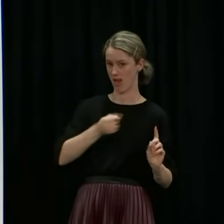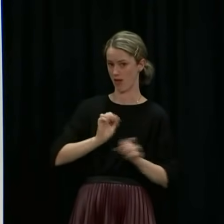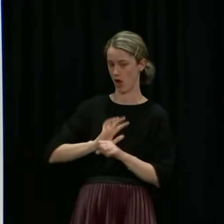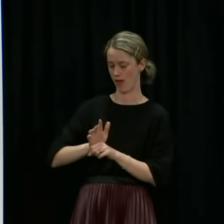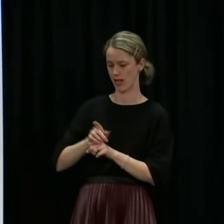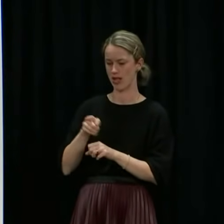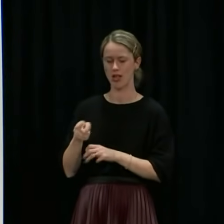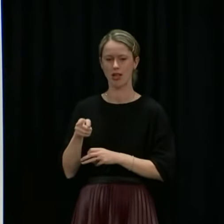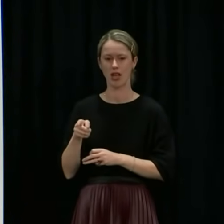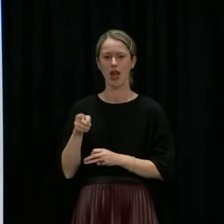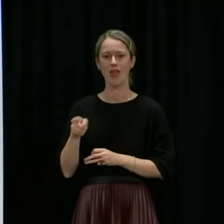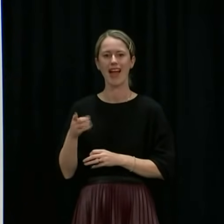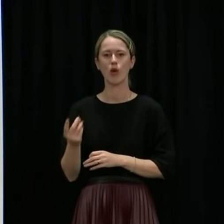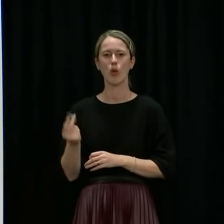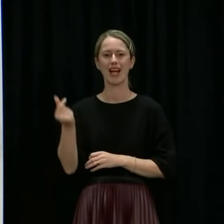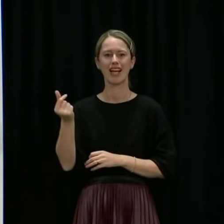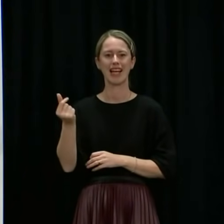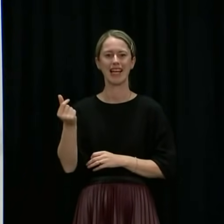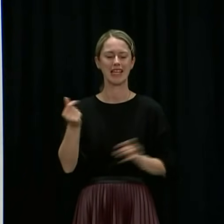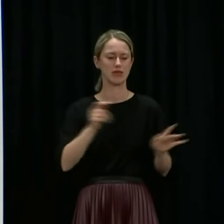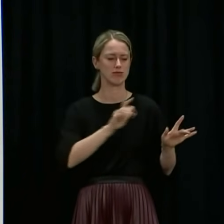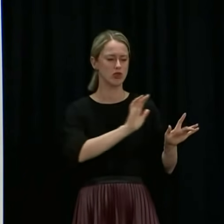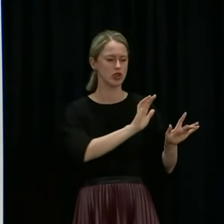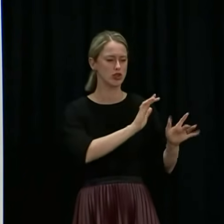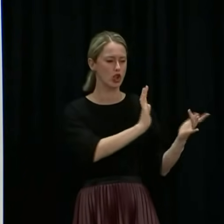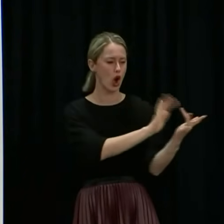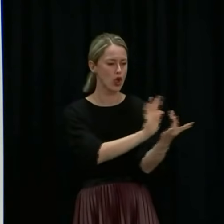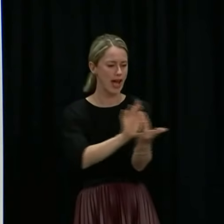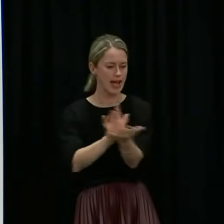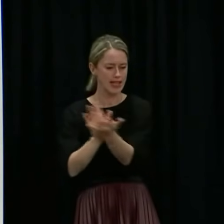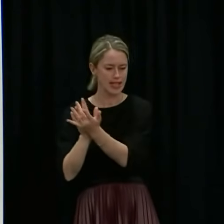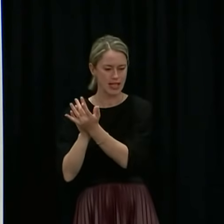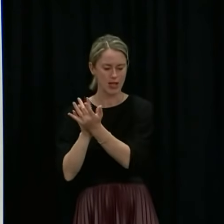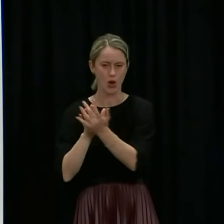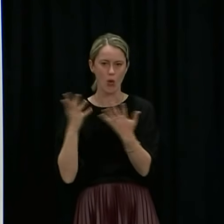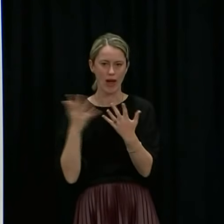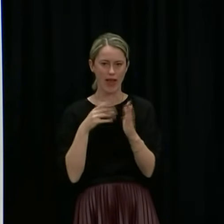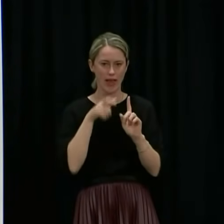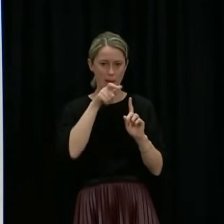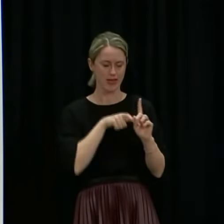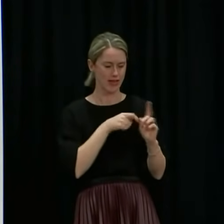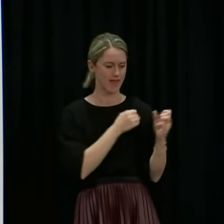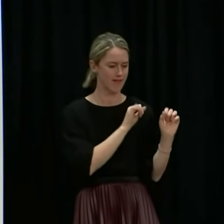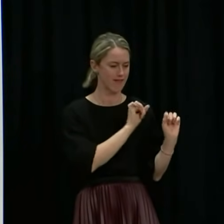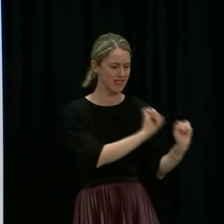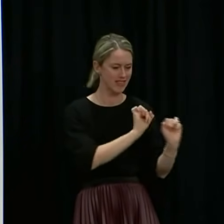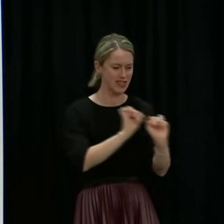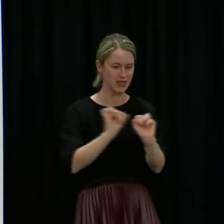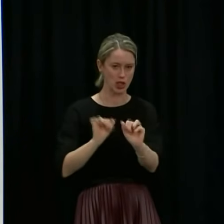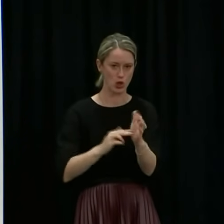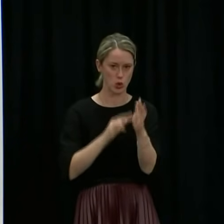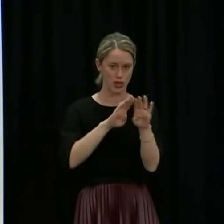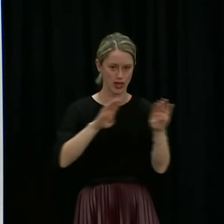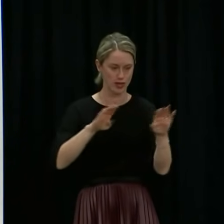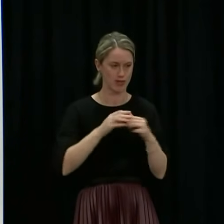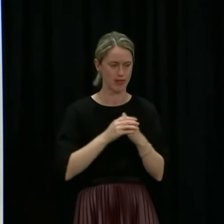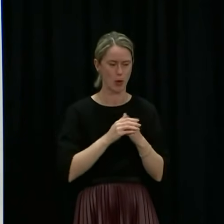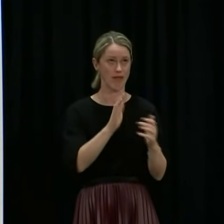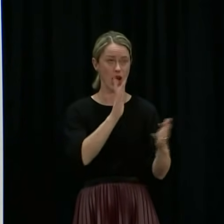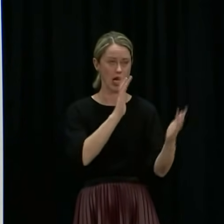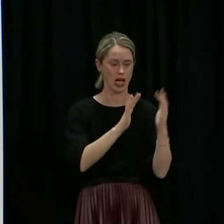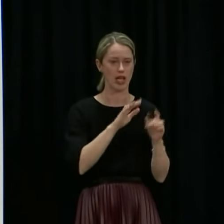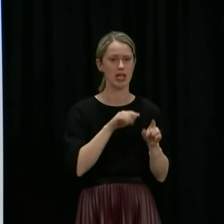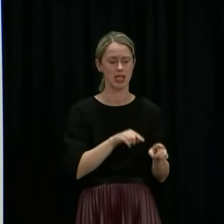very quickly got in touch with the places that truck driver had delivered to in Northland, actually in